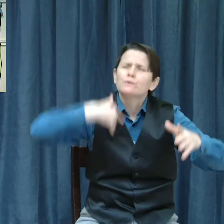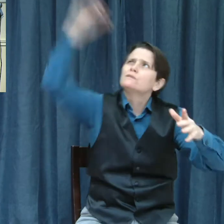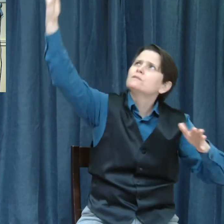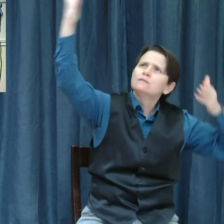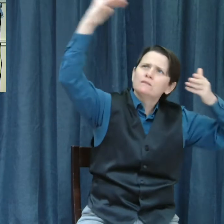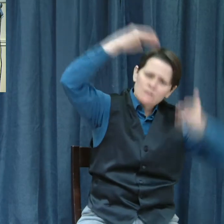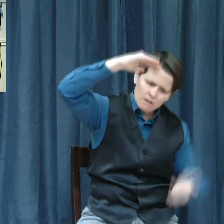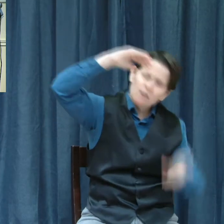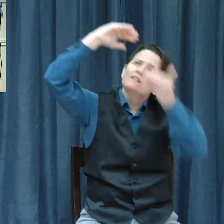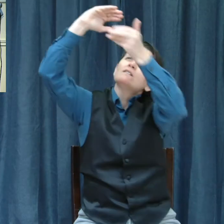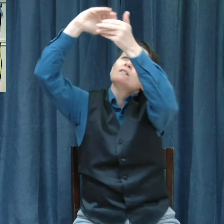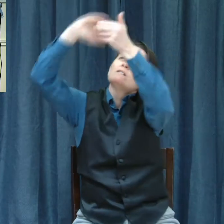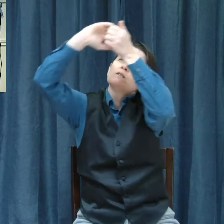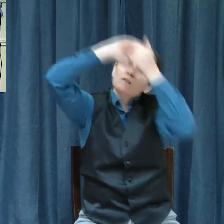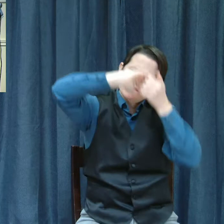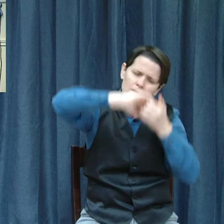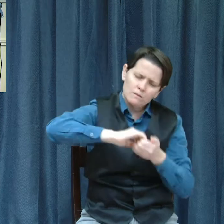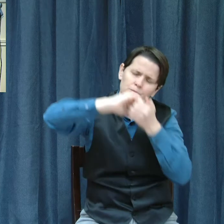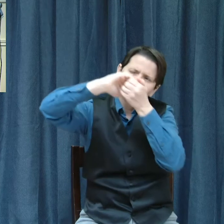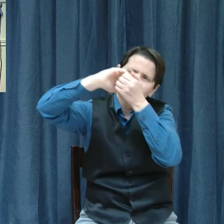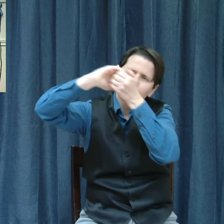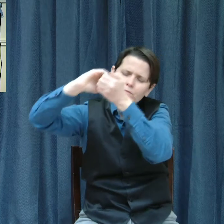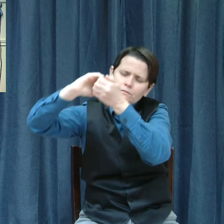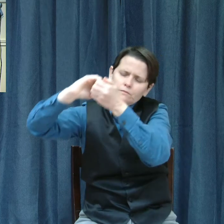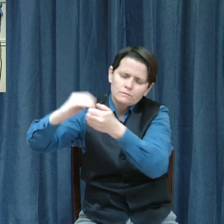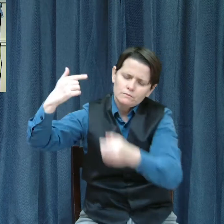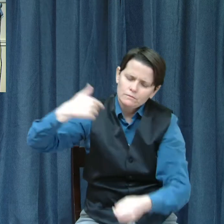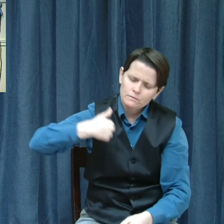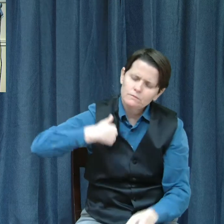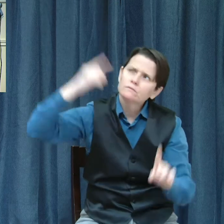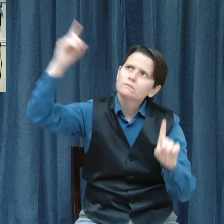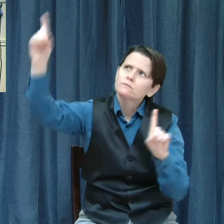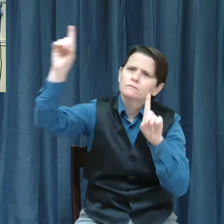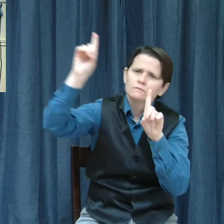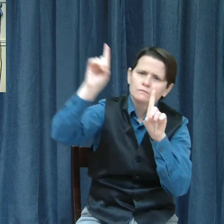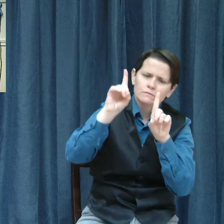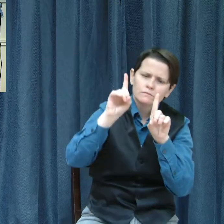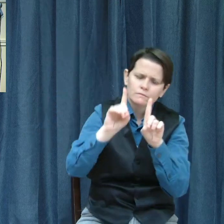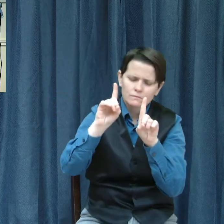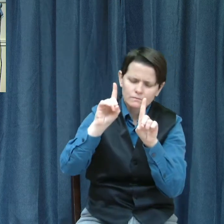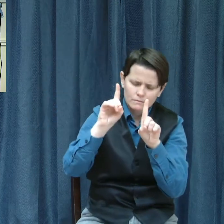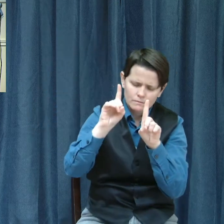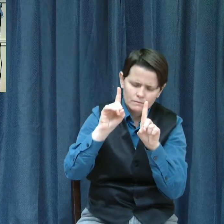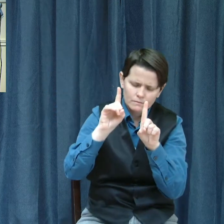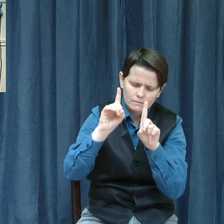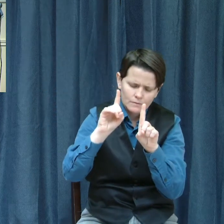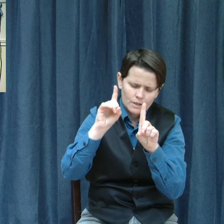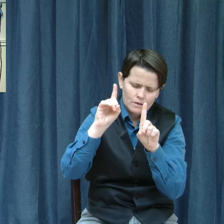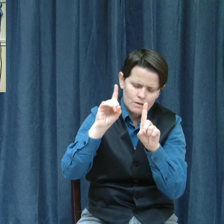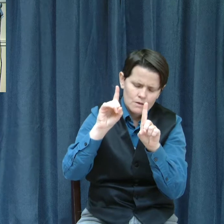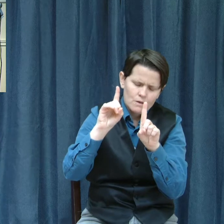me. I am standing by. And